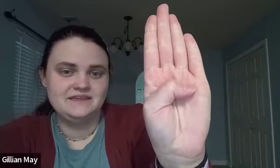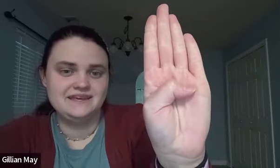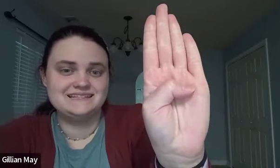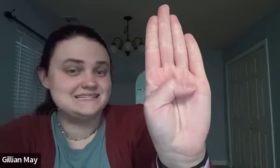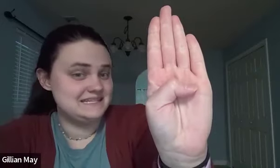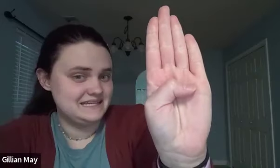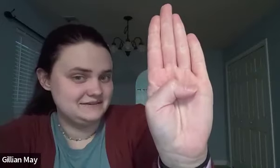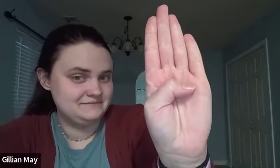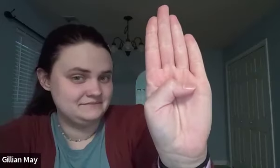Then C.